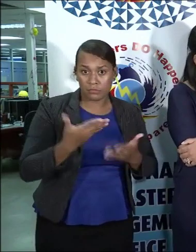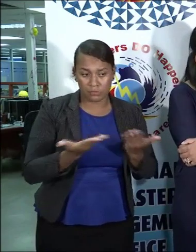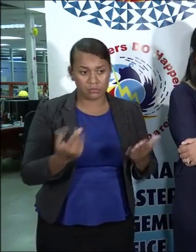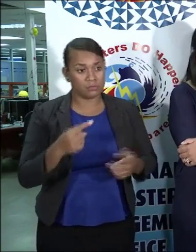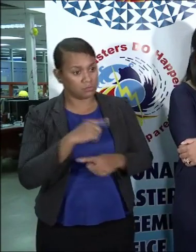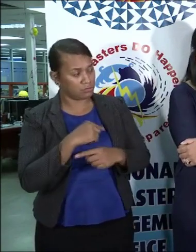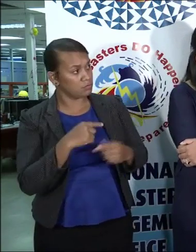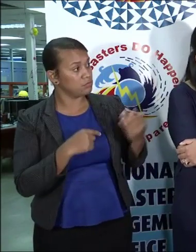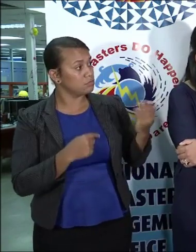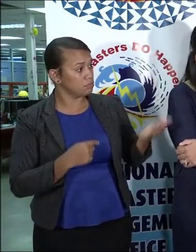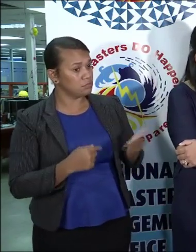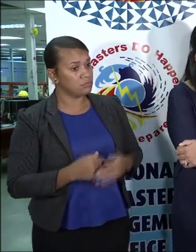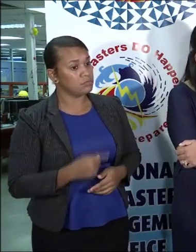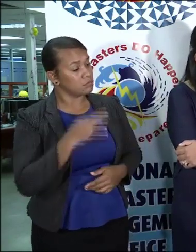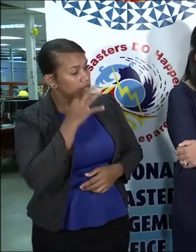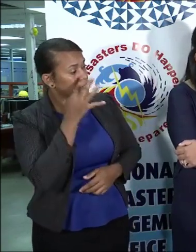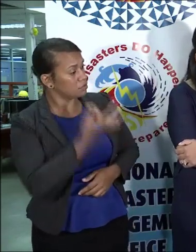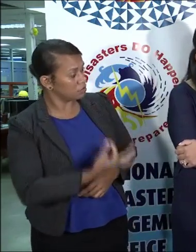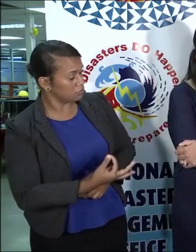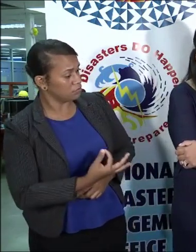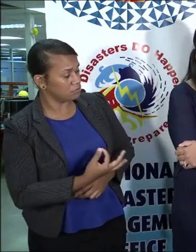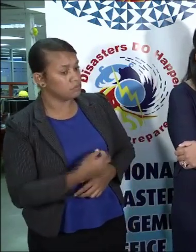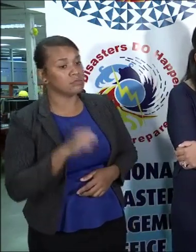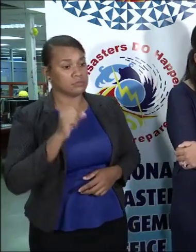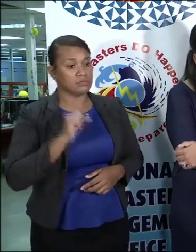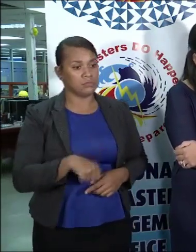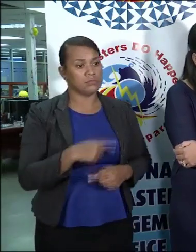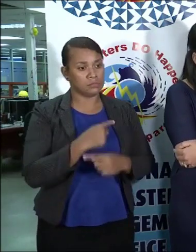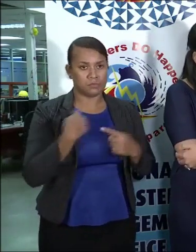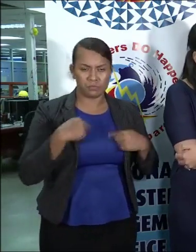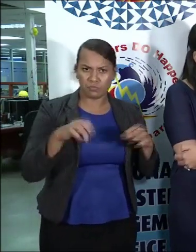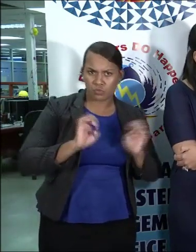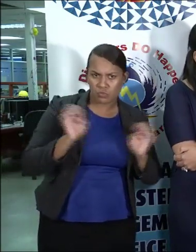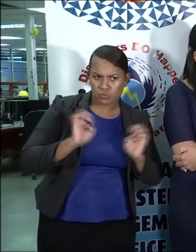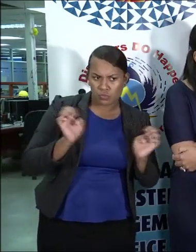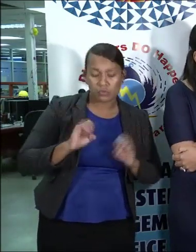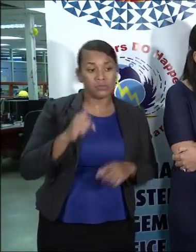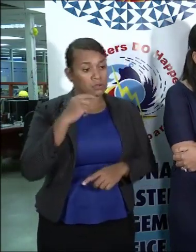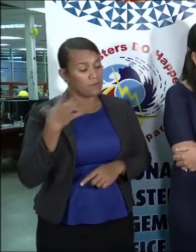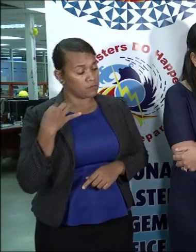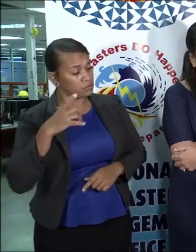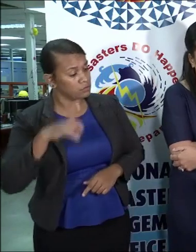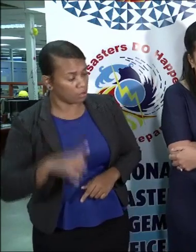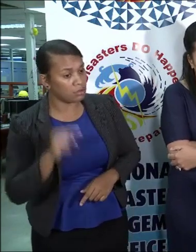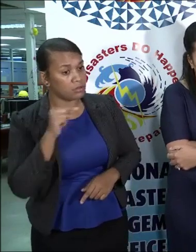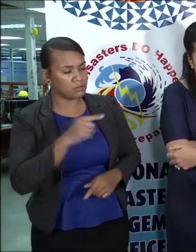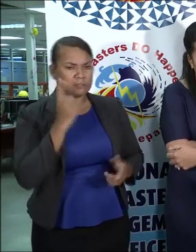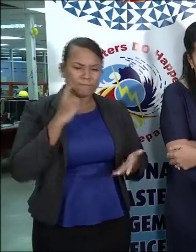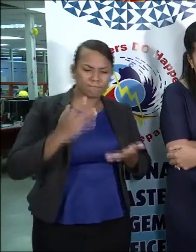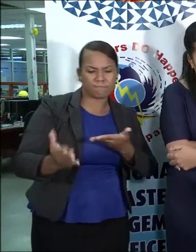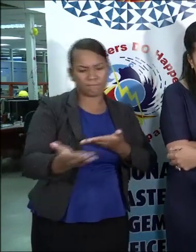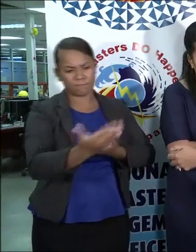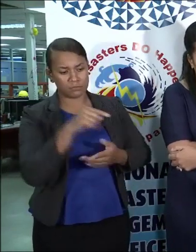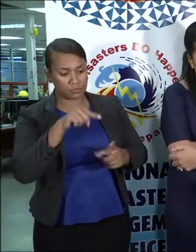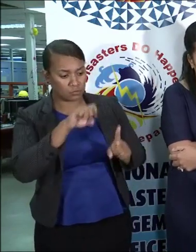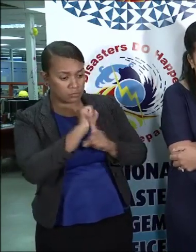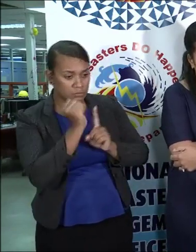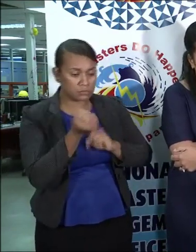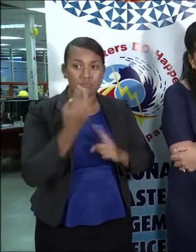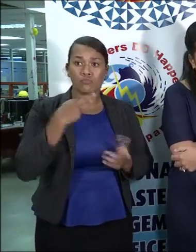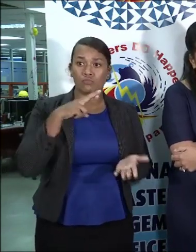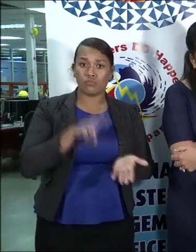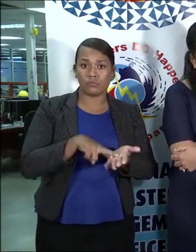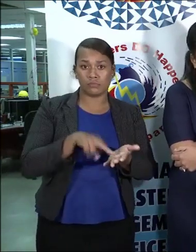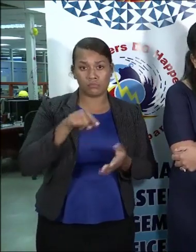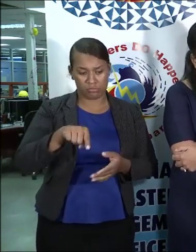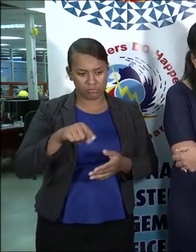mentioned earlier, here at the NDMO Operations Center, emergency officials are still trying to get a situation report from the ground, and in the next hour or